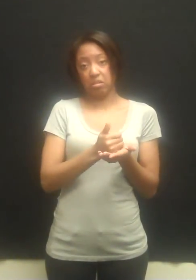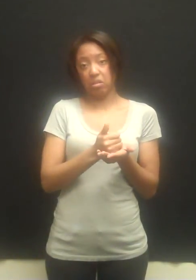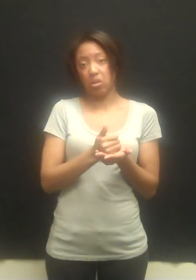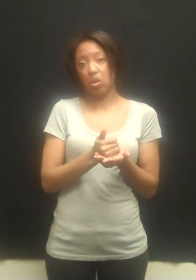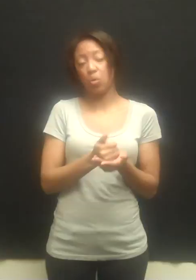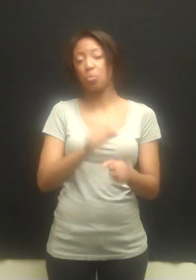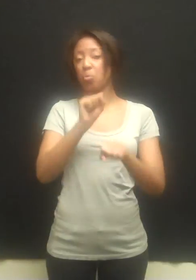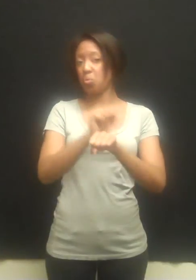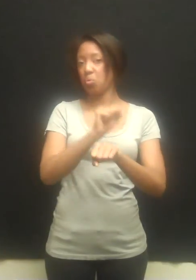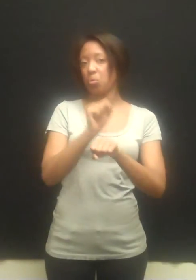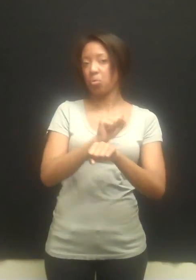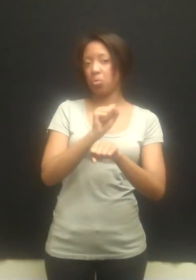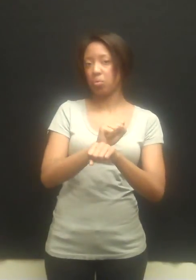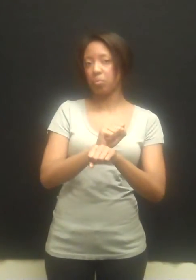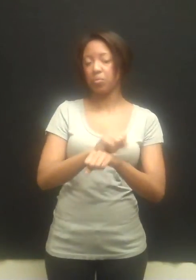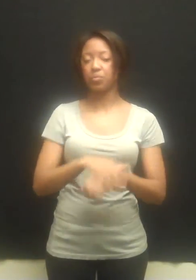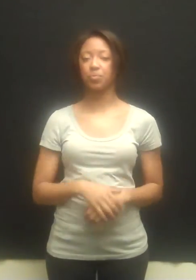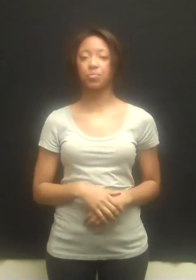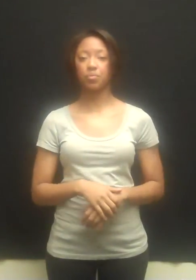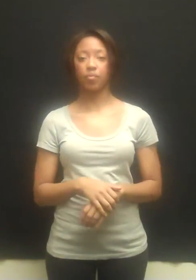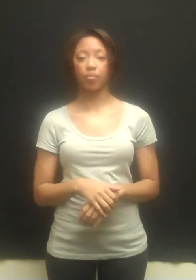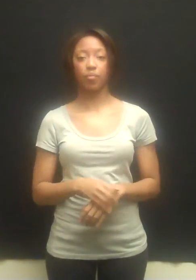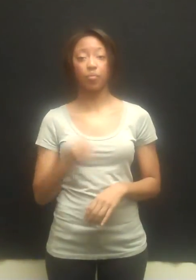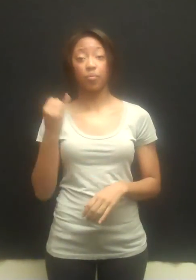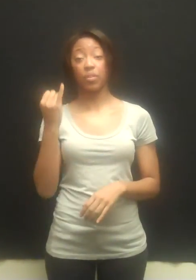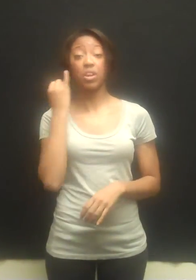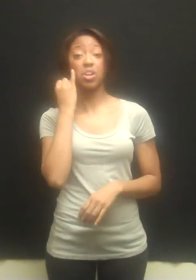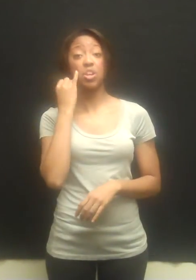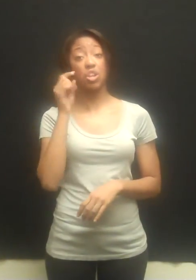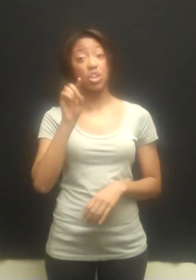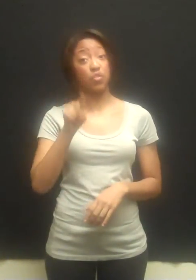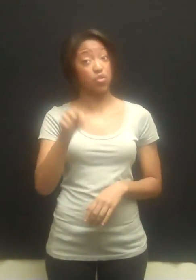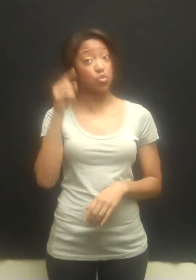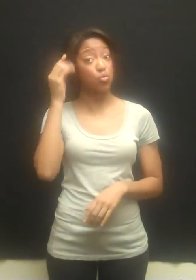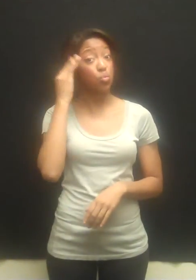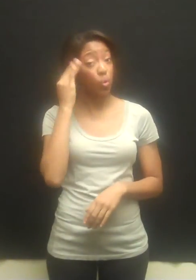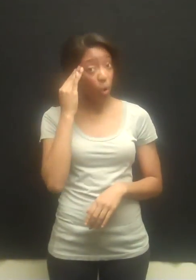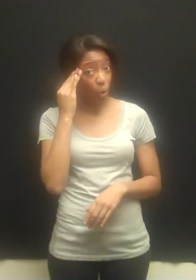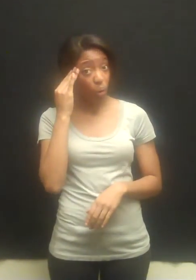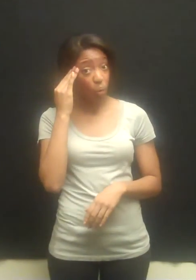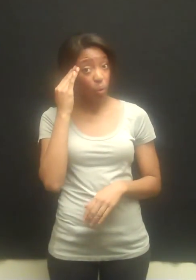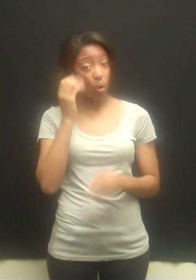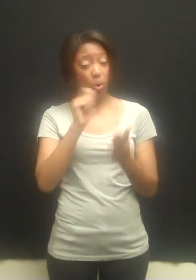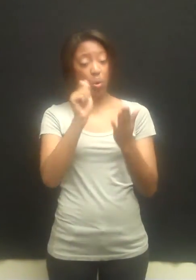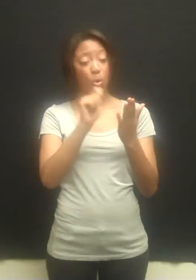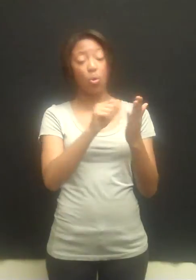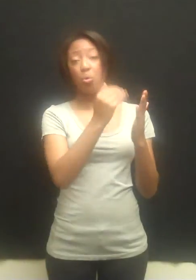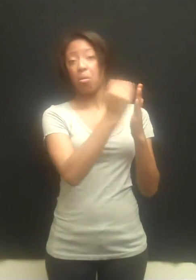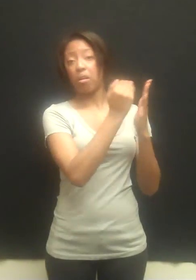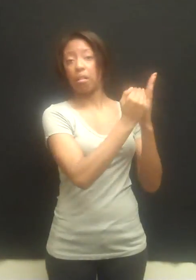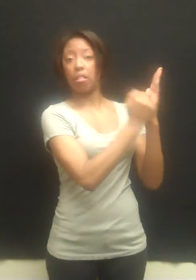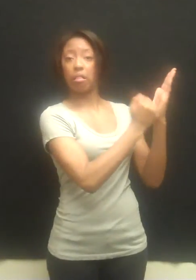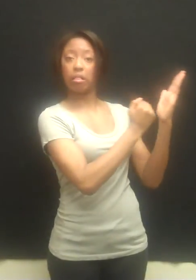If you're aware of them, write a list, provide that to the employer, let them set up a plan in order to accommodate you appropriately.